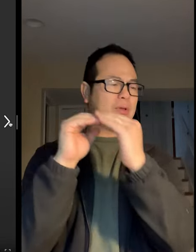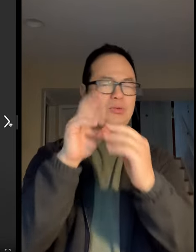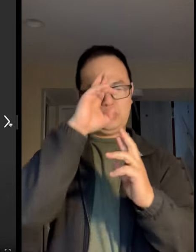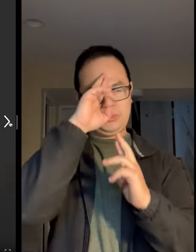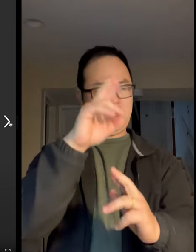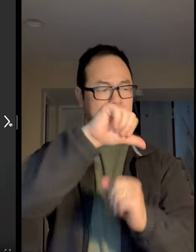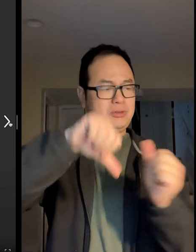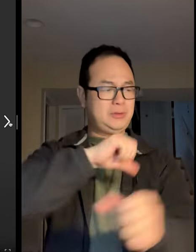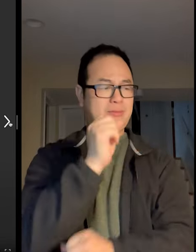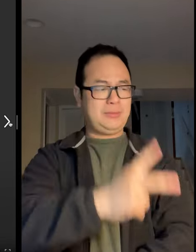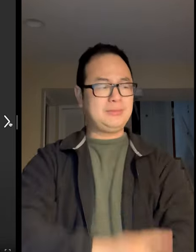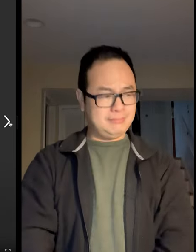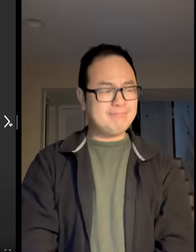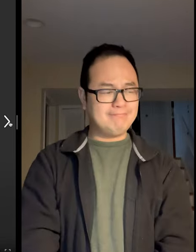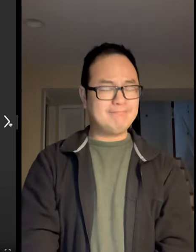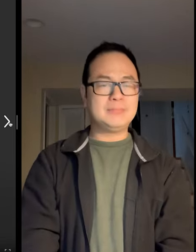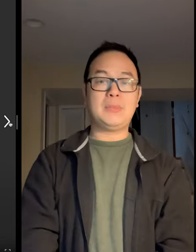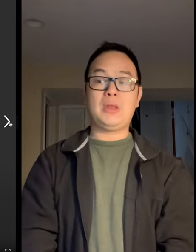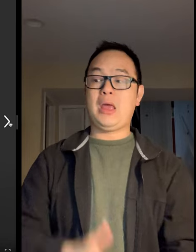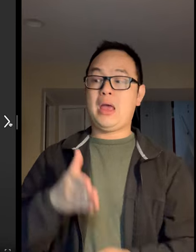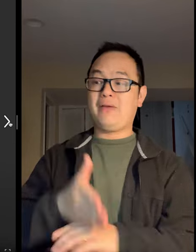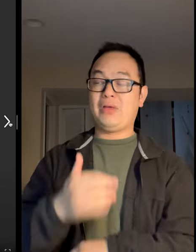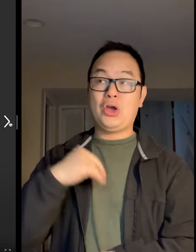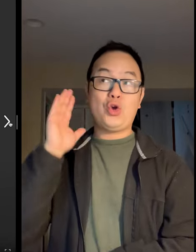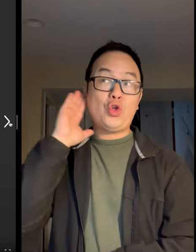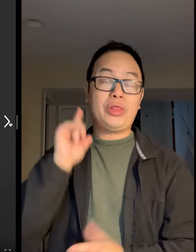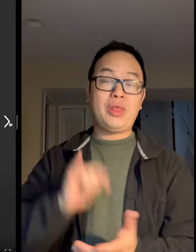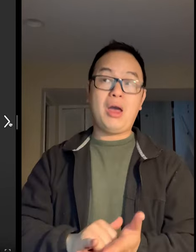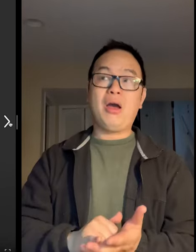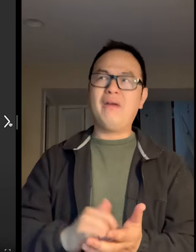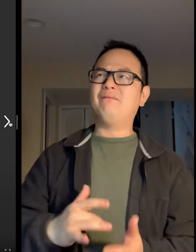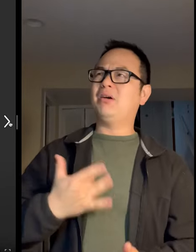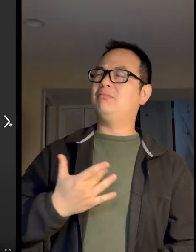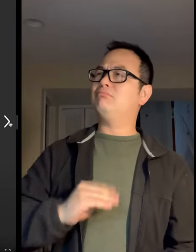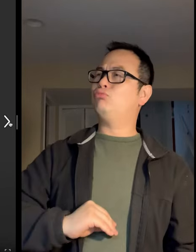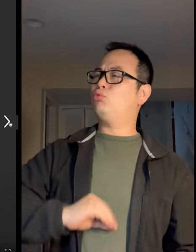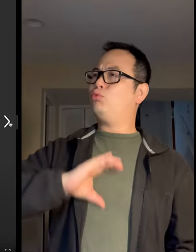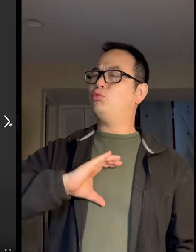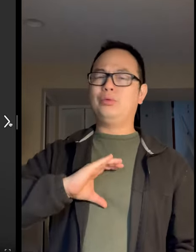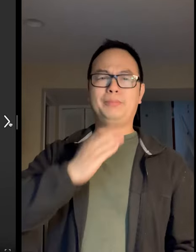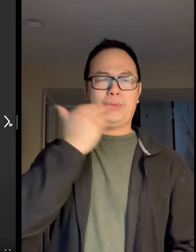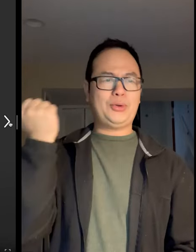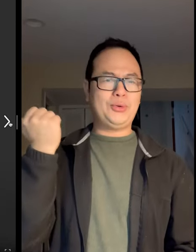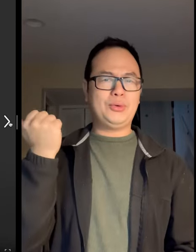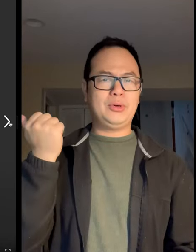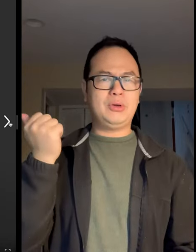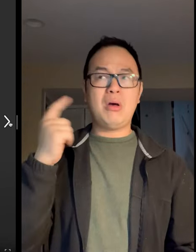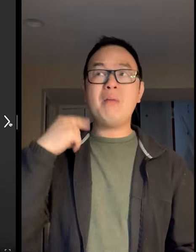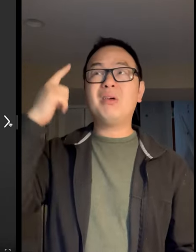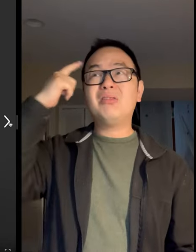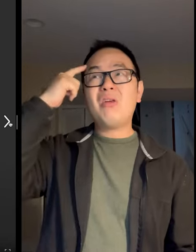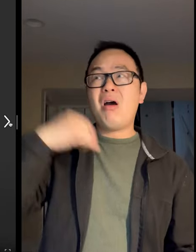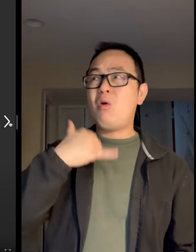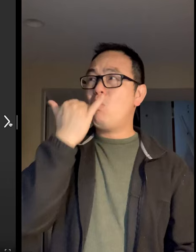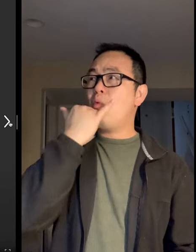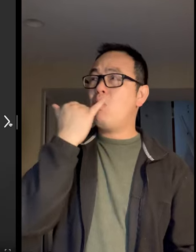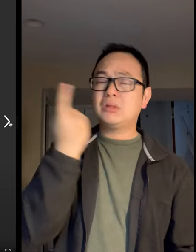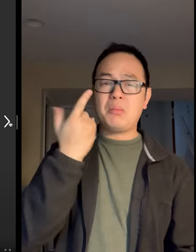After hearing this, I felt better inside because I stopped thinking there was something wrong about how I looked, about being me,